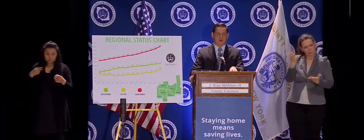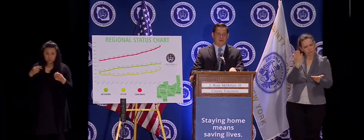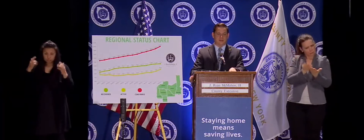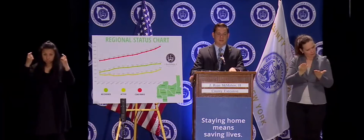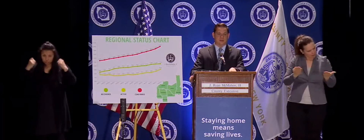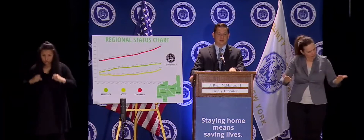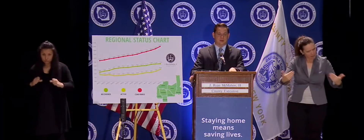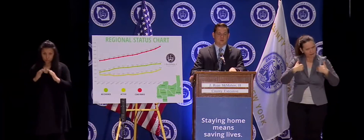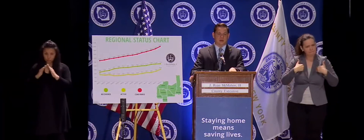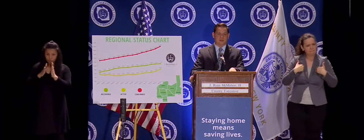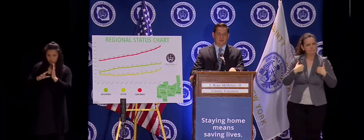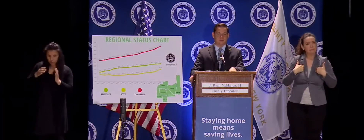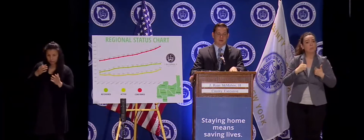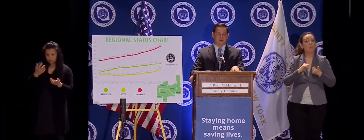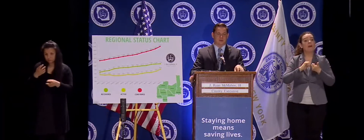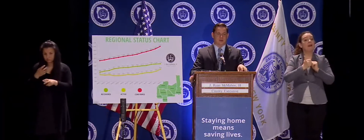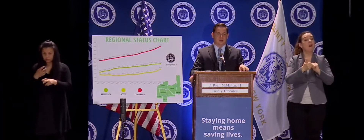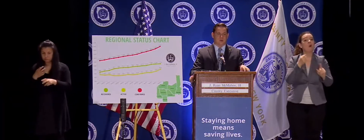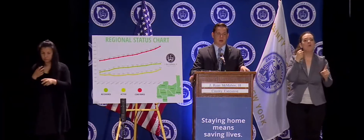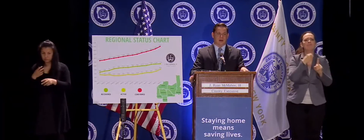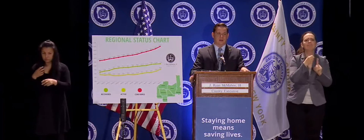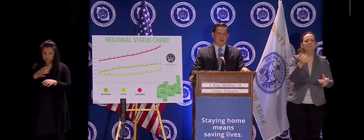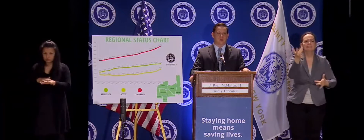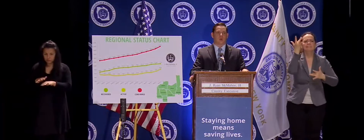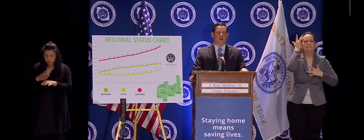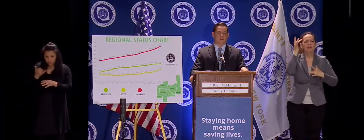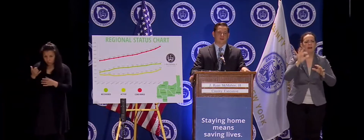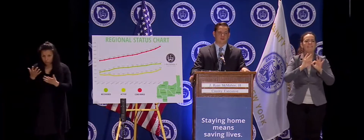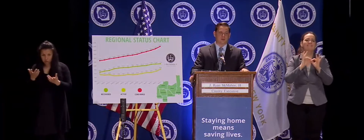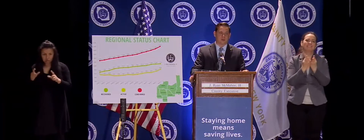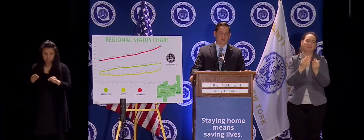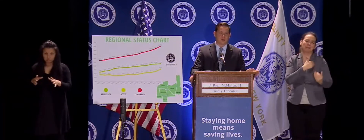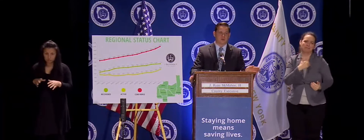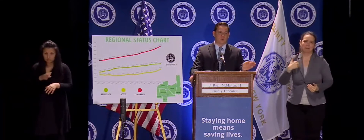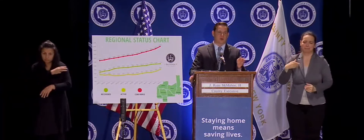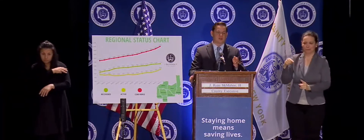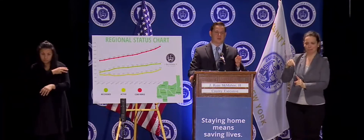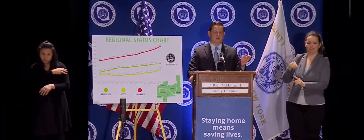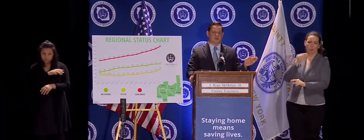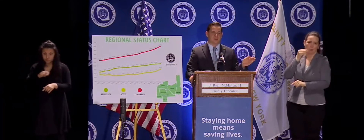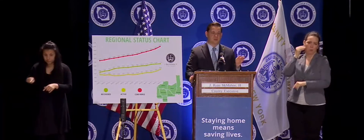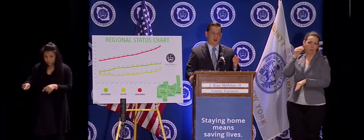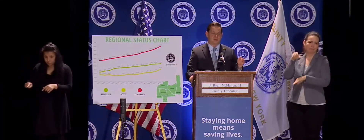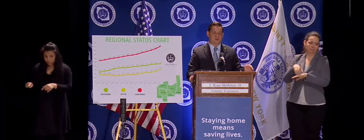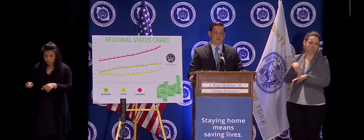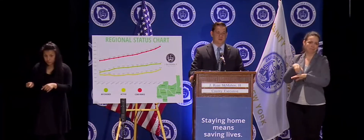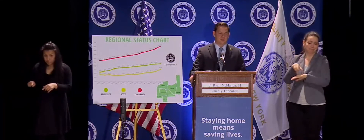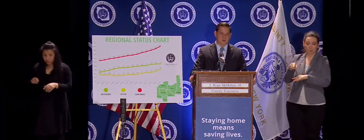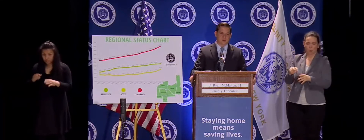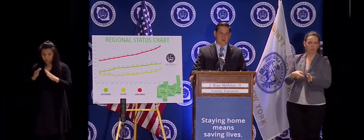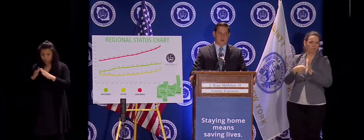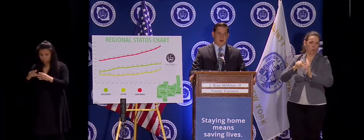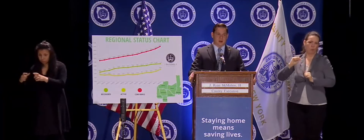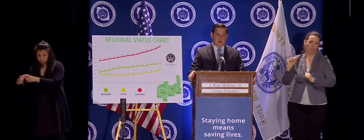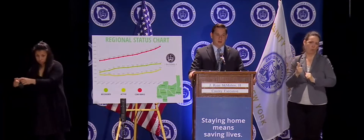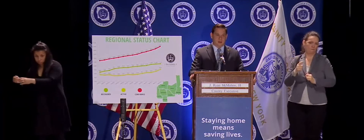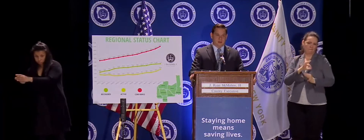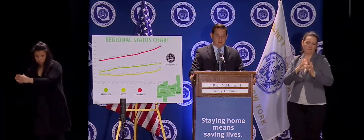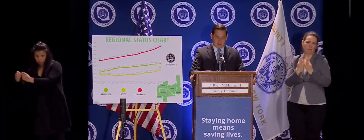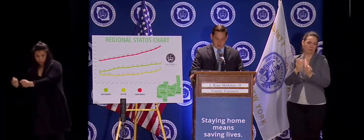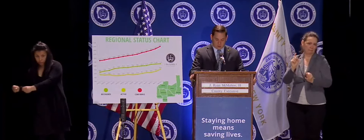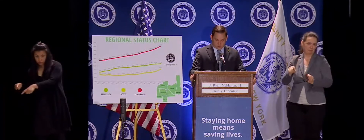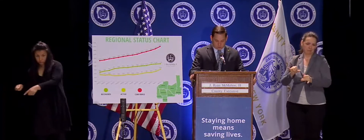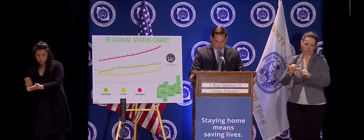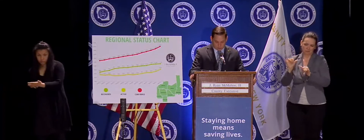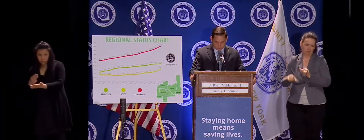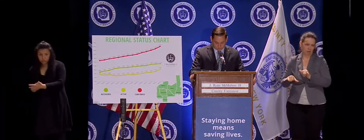attained COVID-19, the COVID-19 virus, while in a quarantine. So the risk of community spread with these individuals is